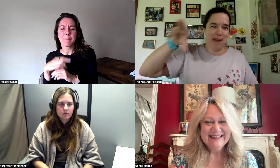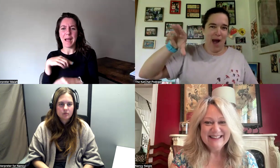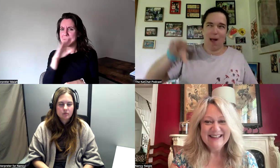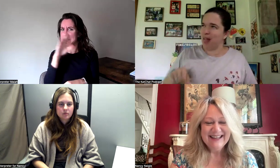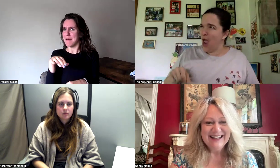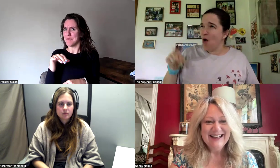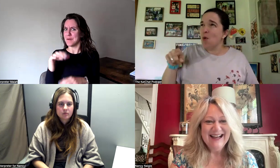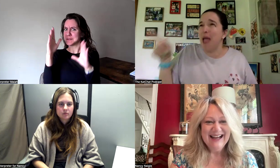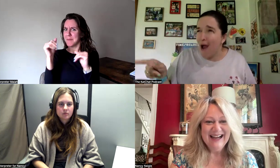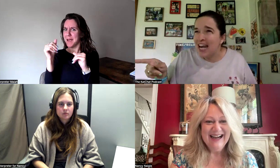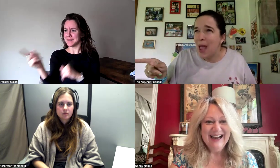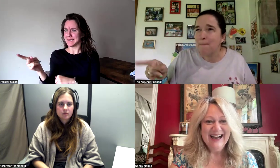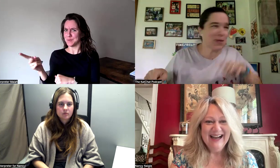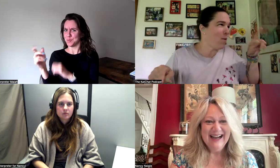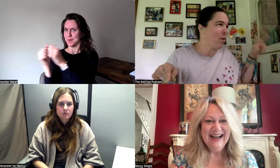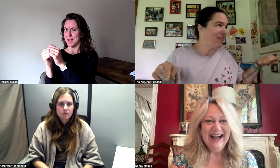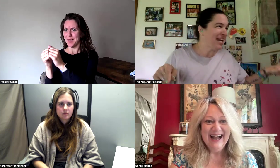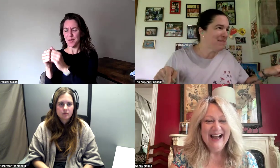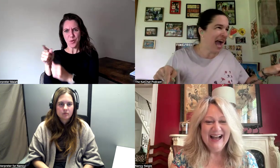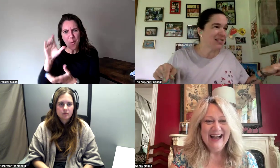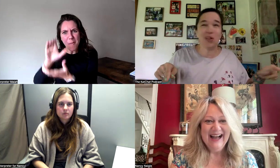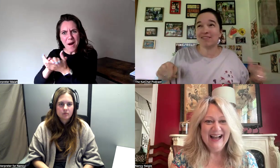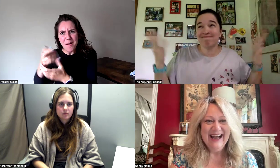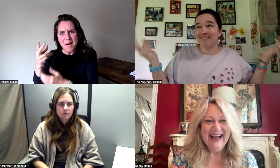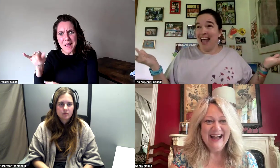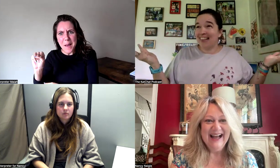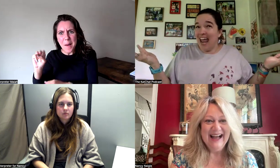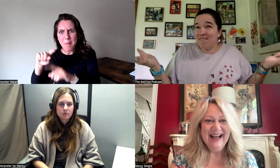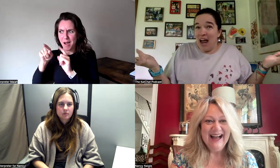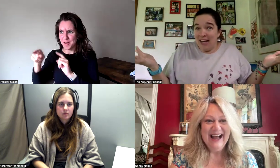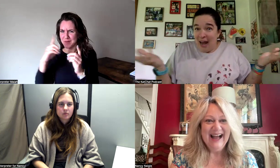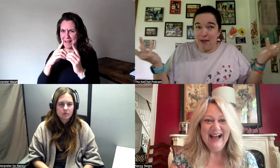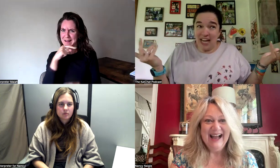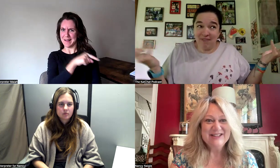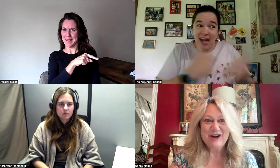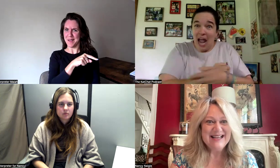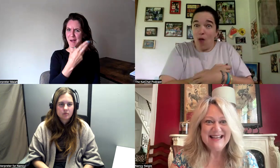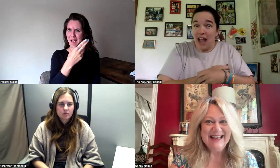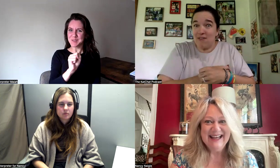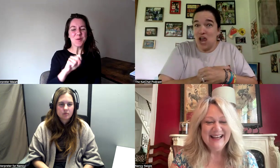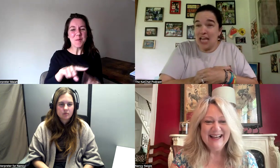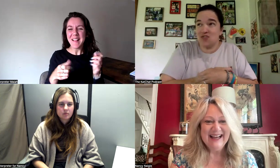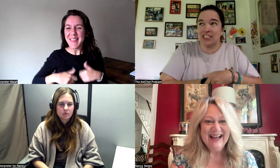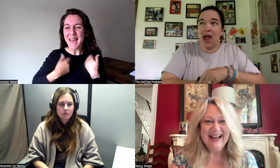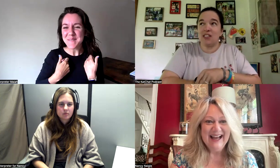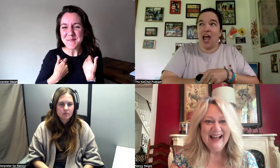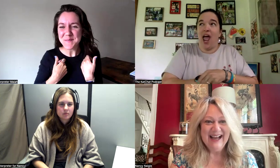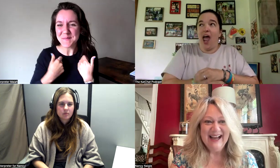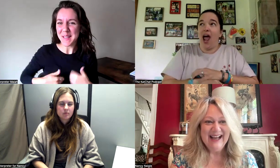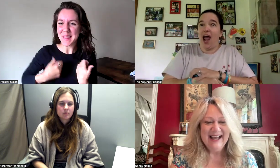together and marry him. But you married him, but you were with him in high school. Life. I mean, It's that's kind of how crazy. life